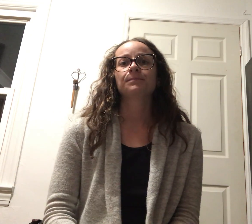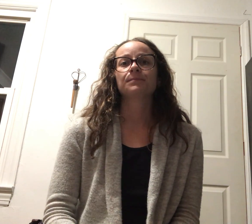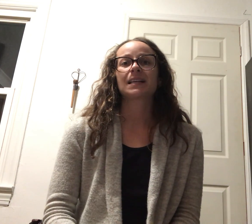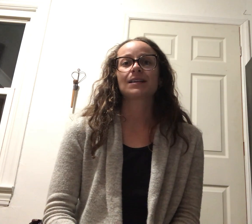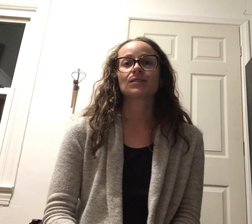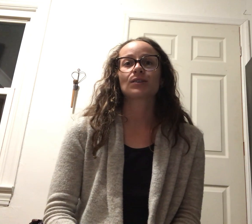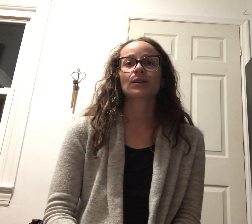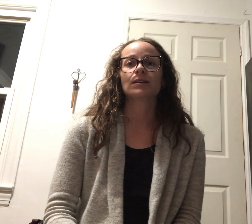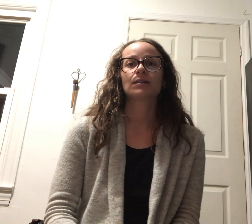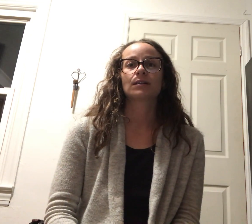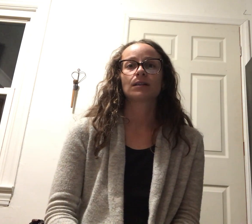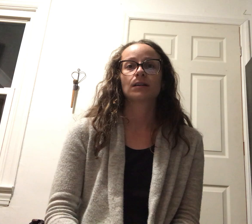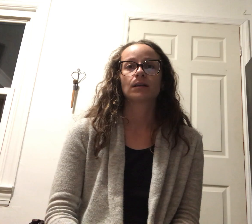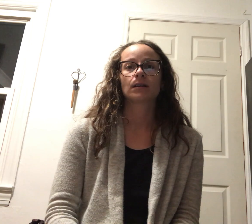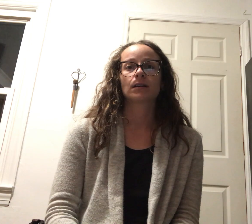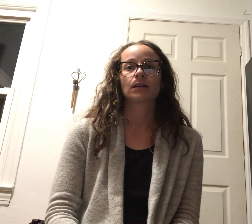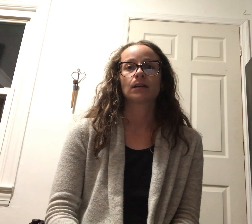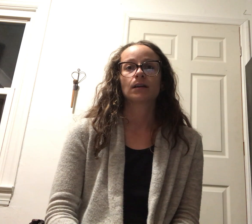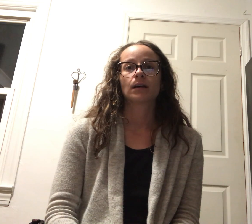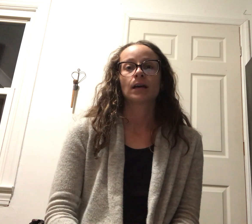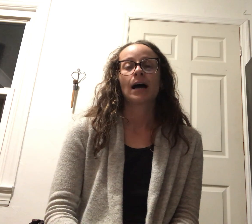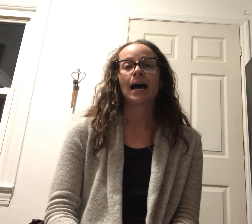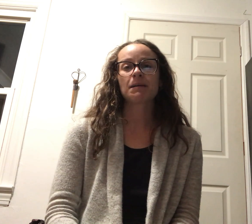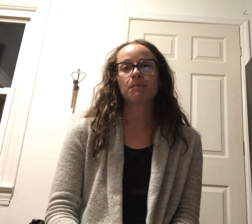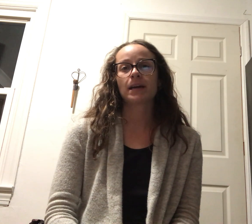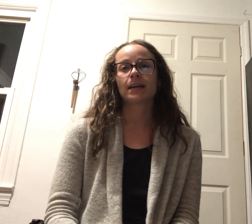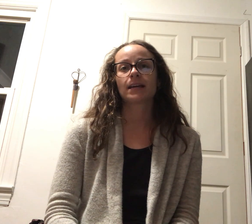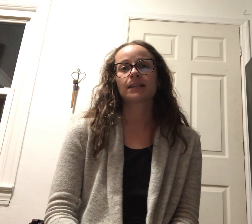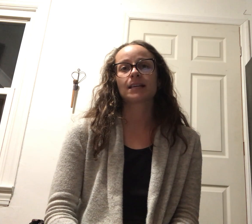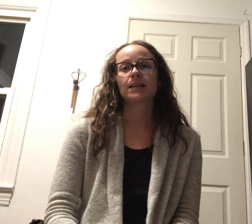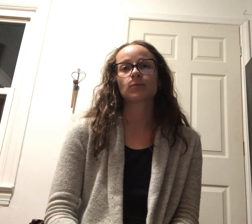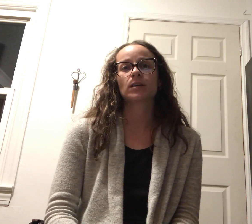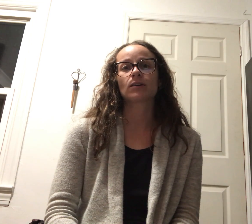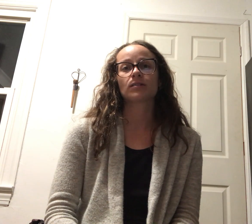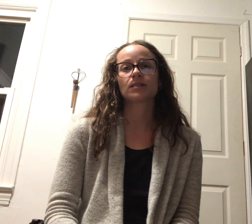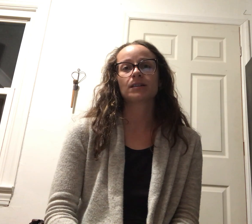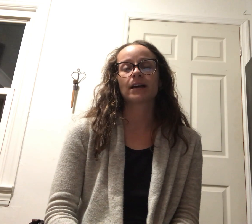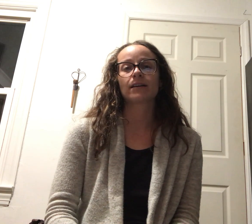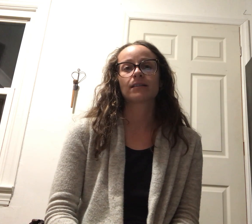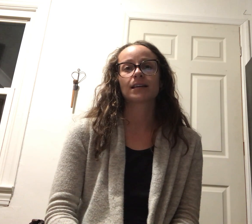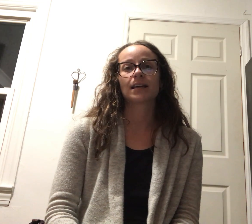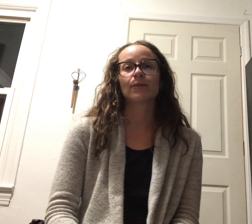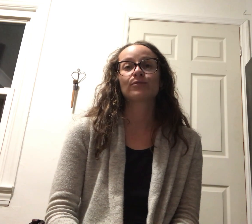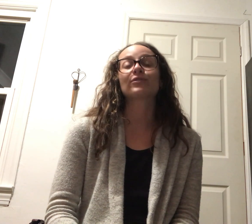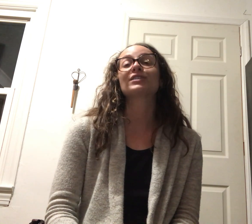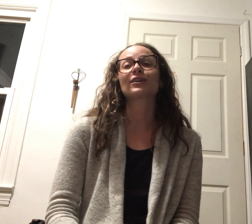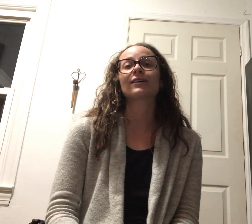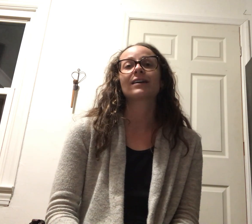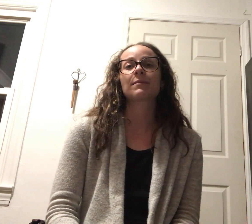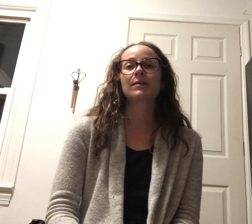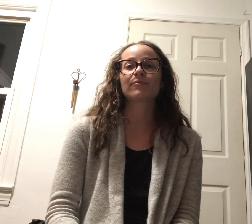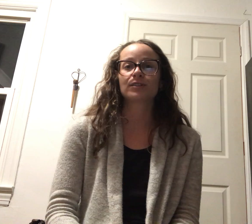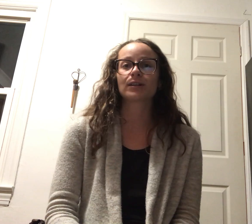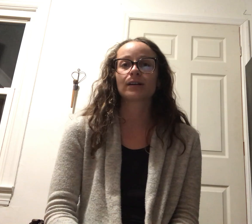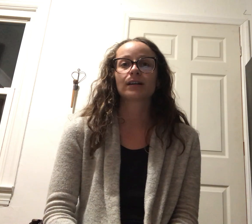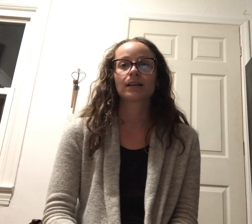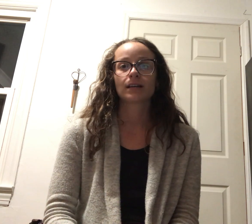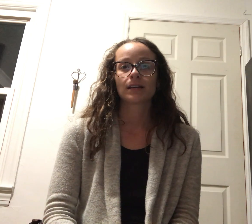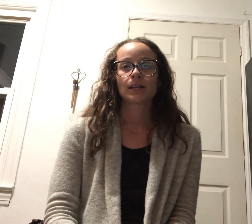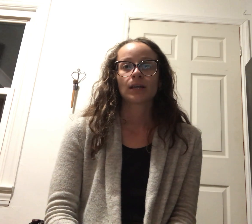That sounds good. I made pancakes last week on Sunday. It was for dinner. I made them for dinner.